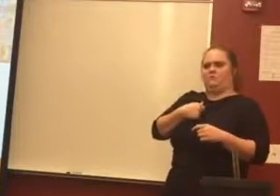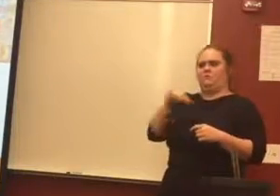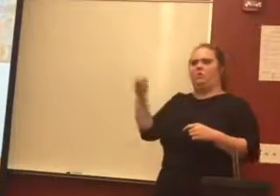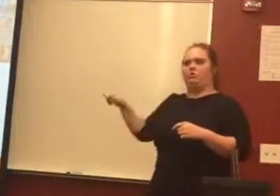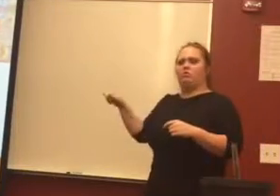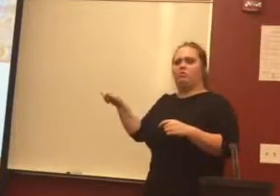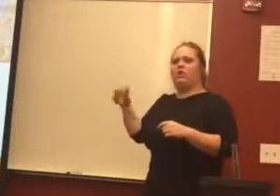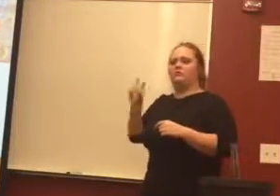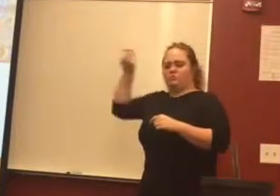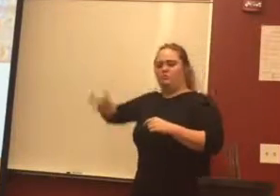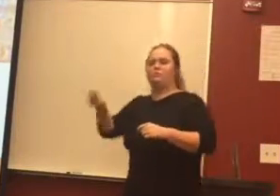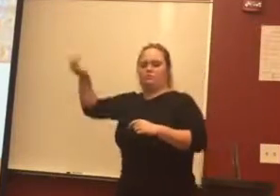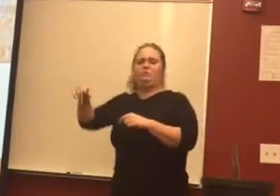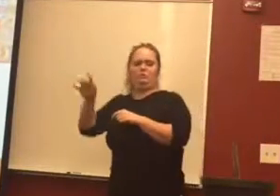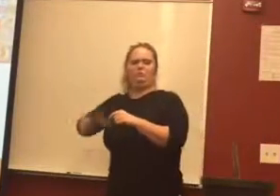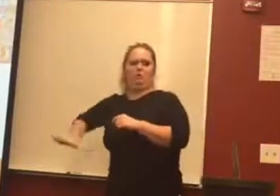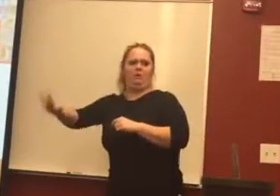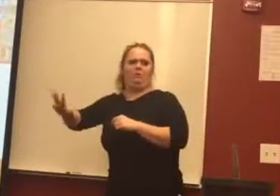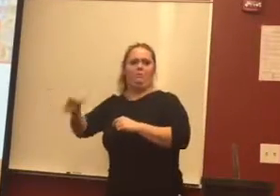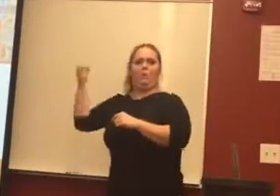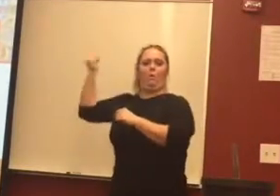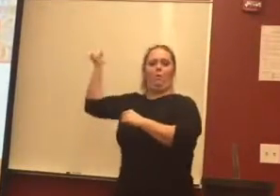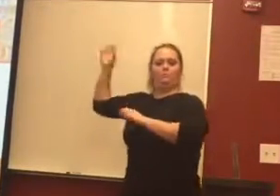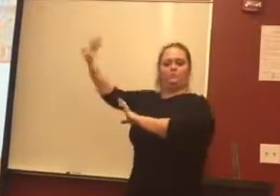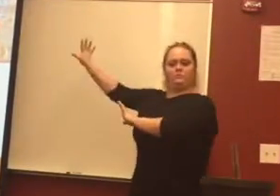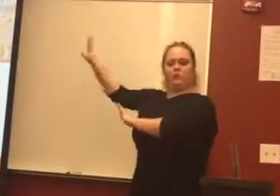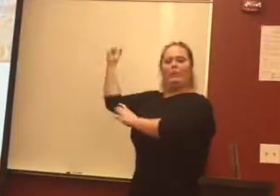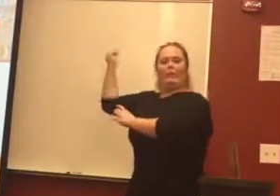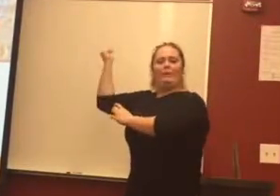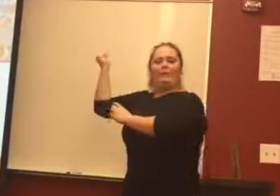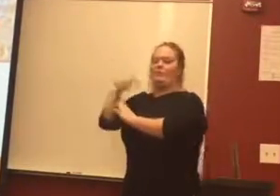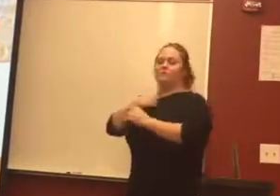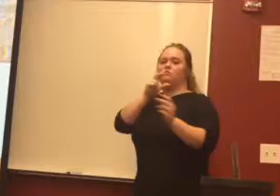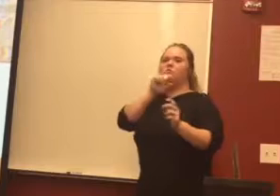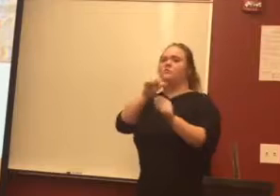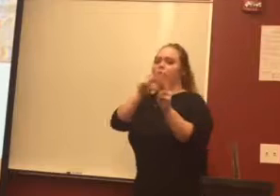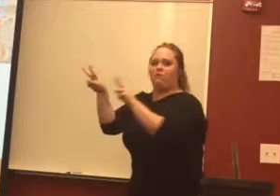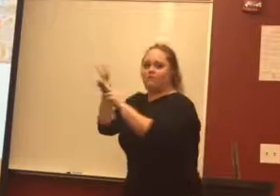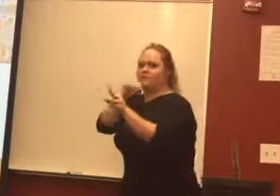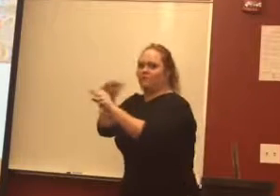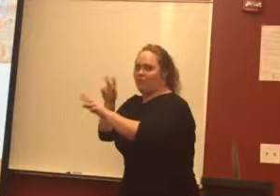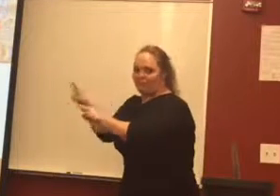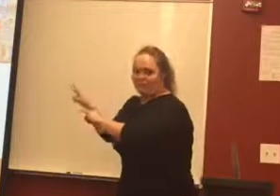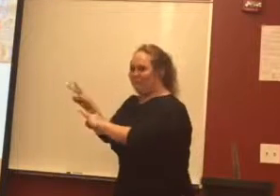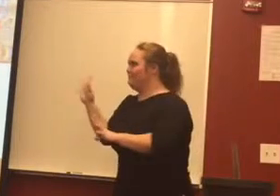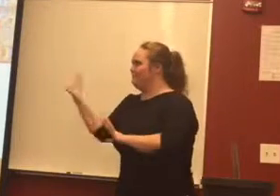amusement park. So hold off on that picture. Don't look at it. Okay, so this is